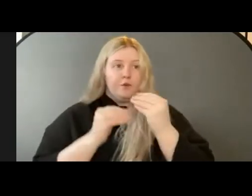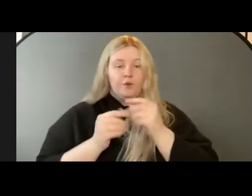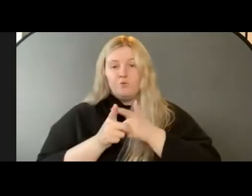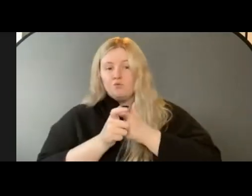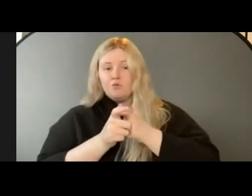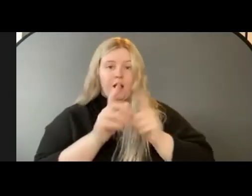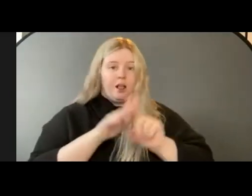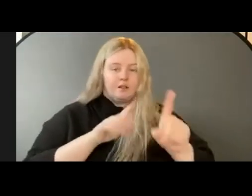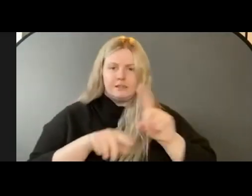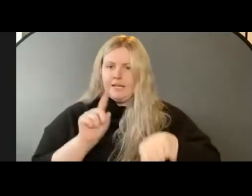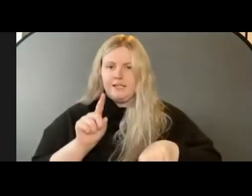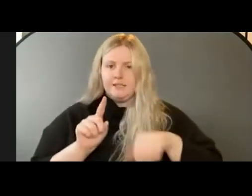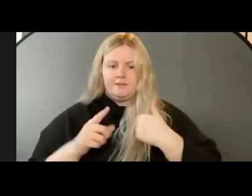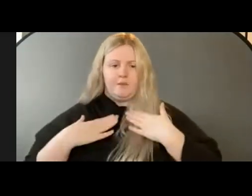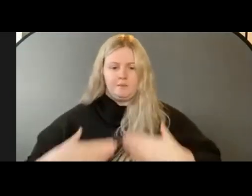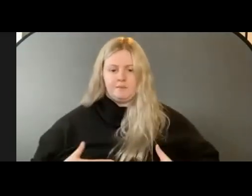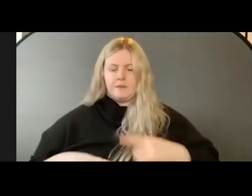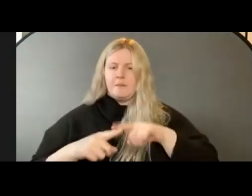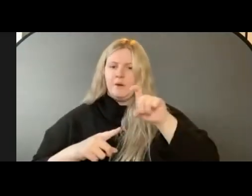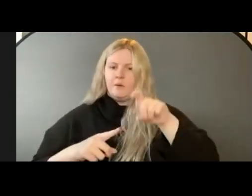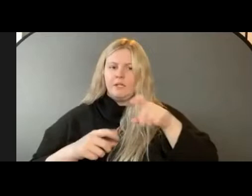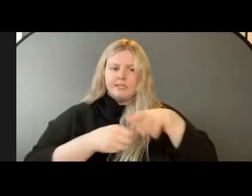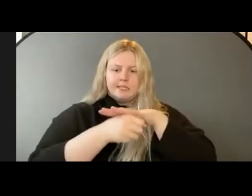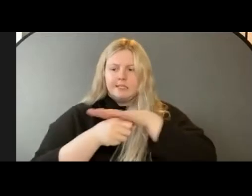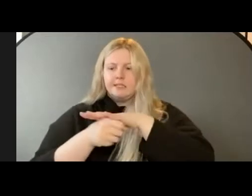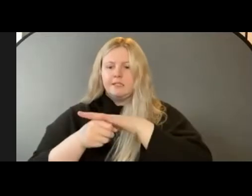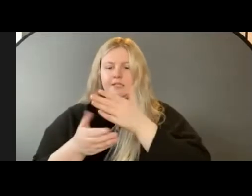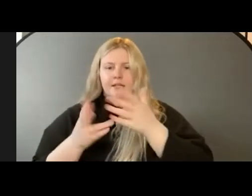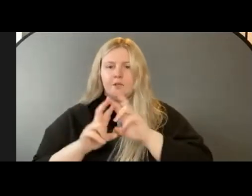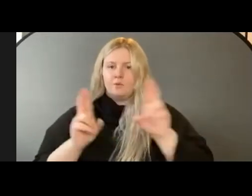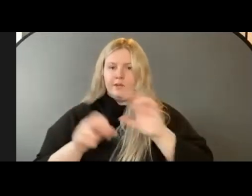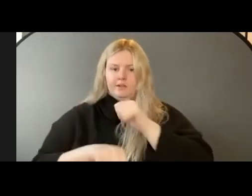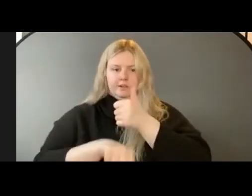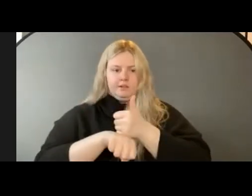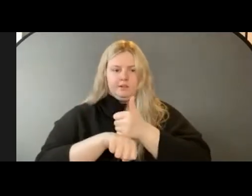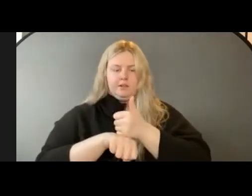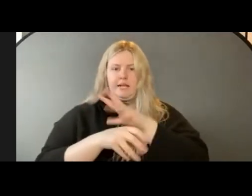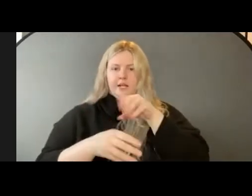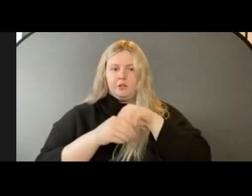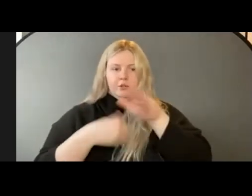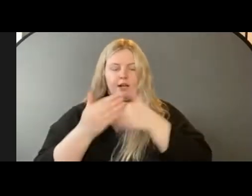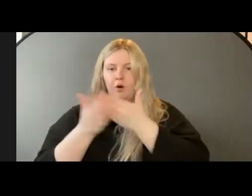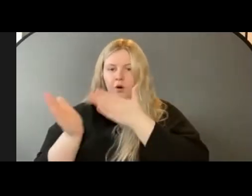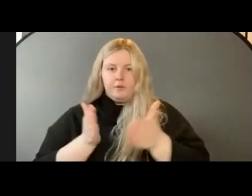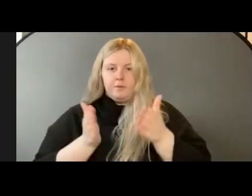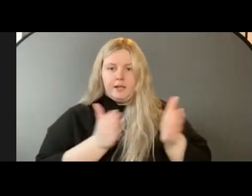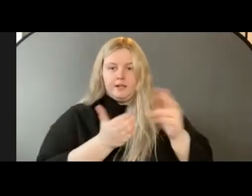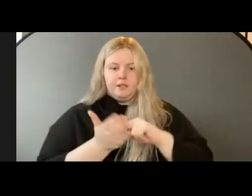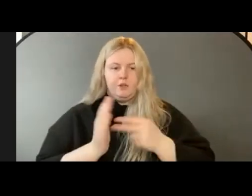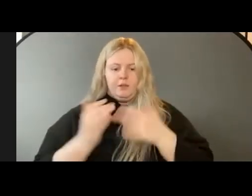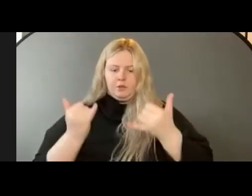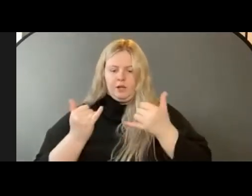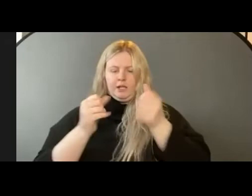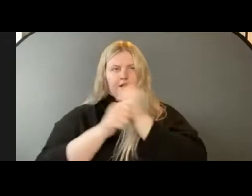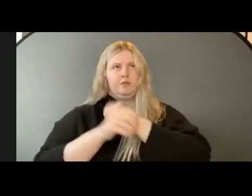need plans in place and real rights-based frameworks like a convention to have them included in all planning. So where are we now in terms of